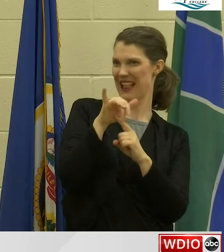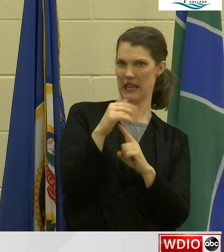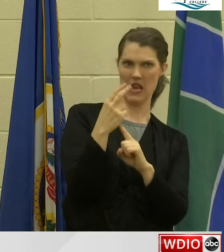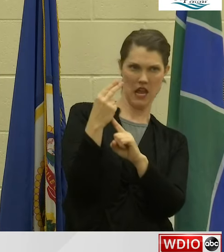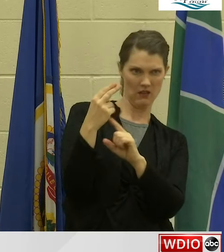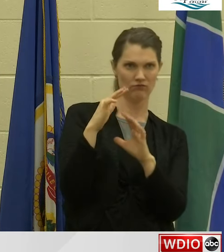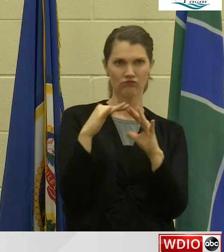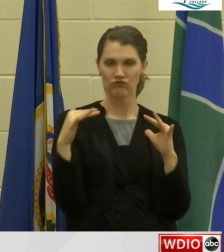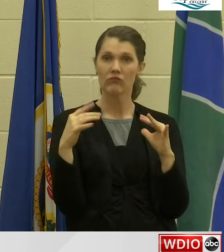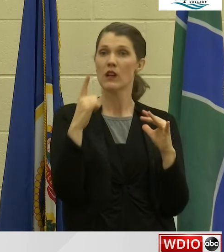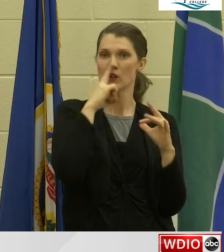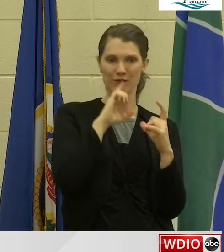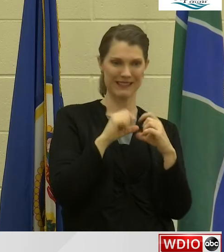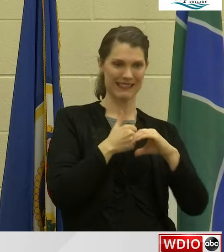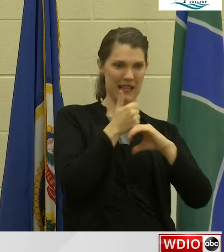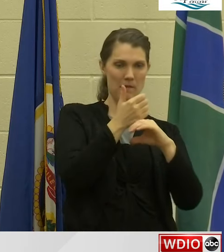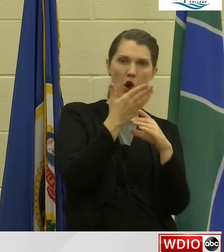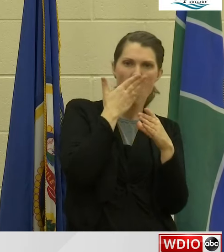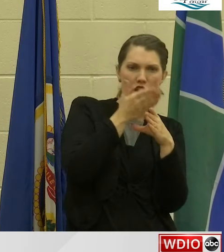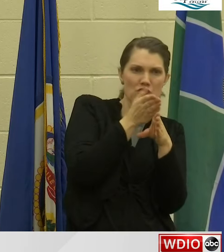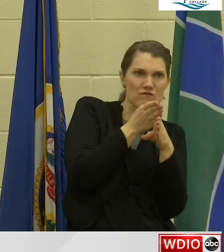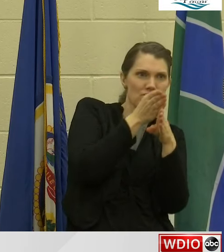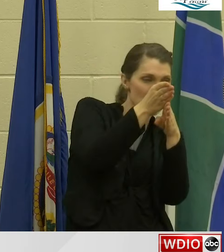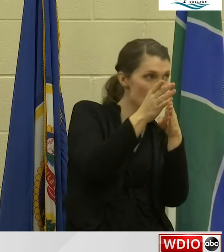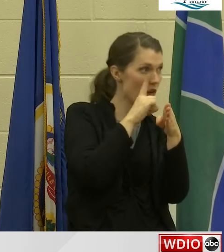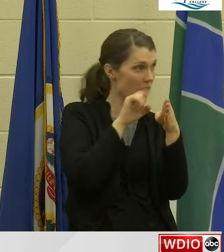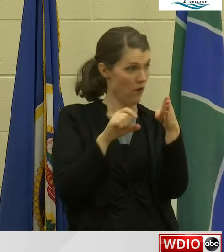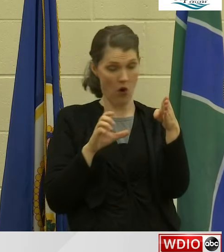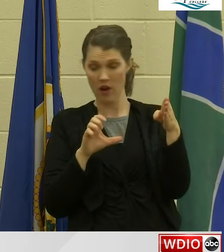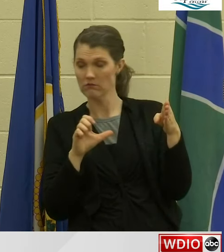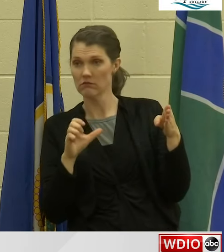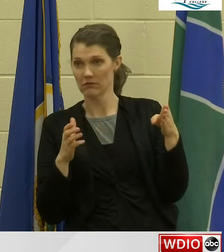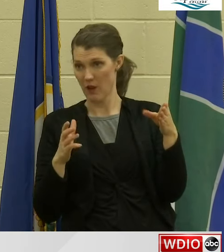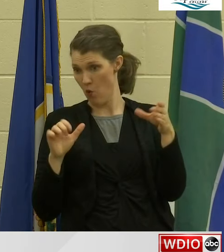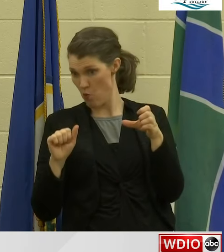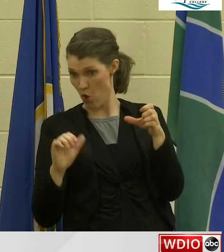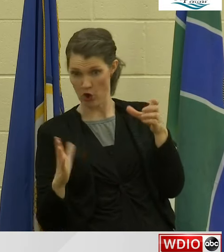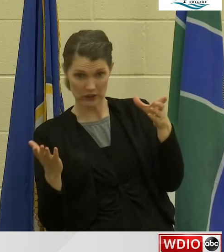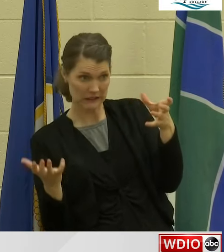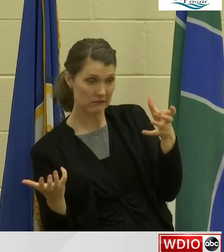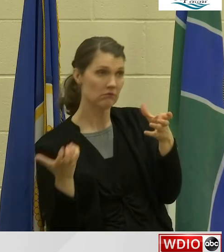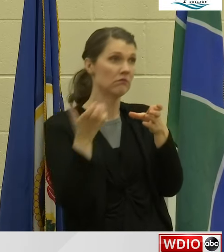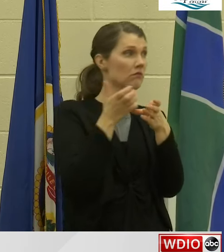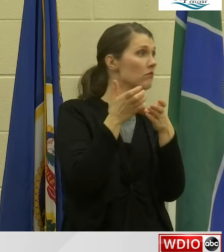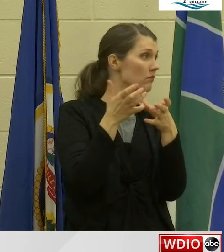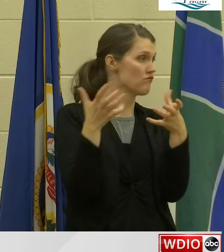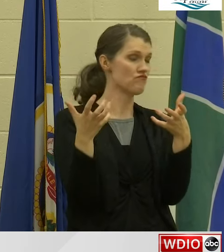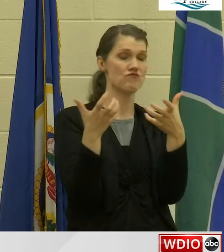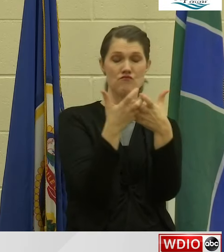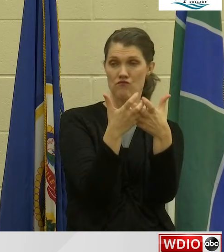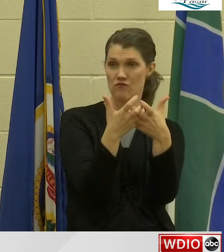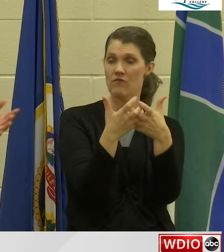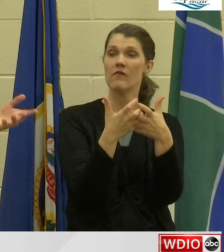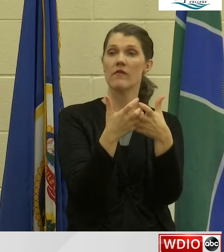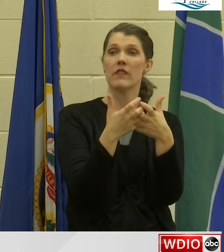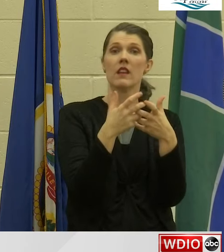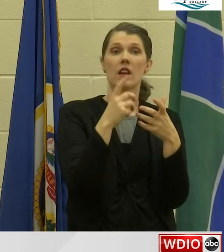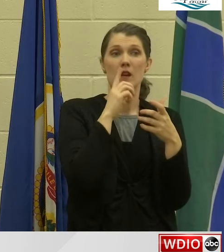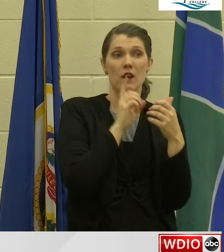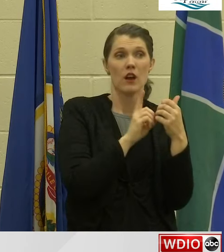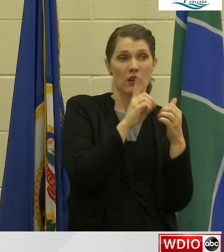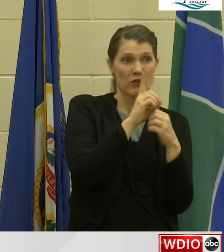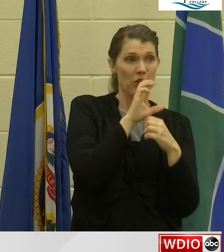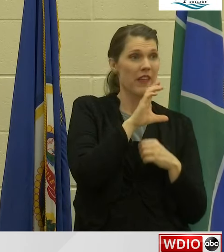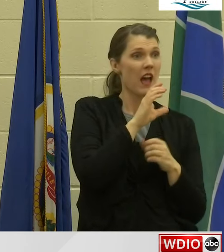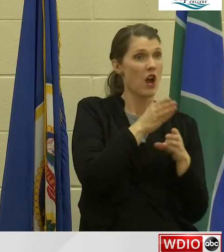build strong pathways that provide workers a variety of career options. Duluth's